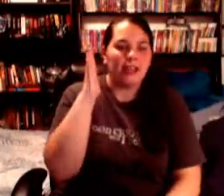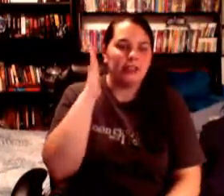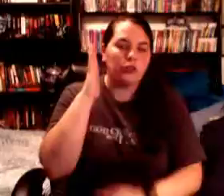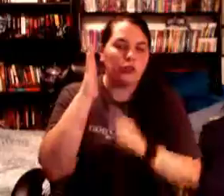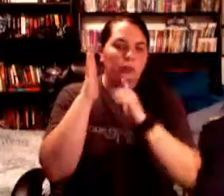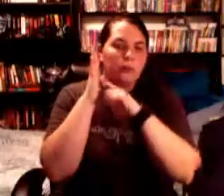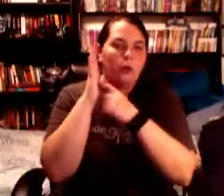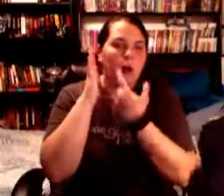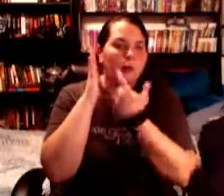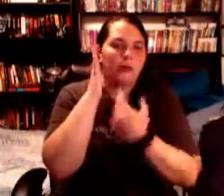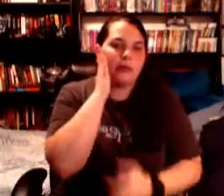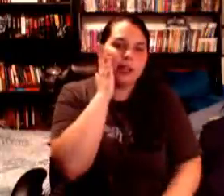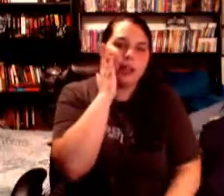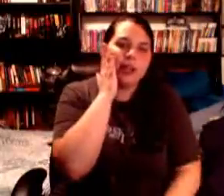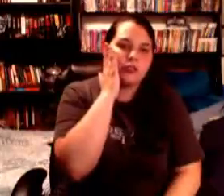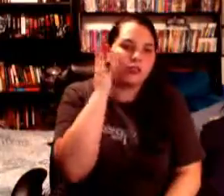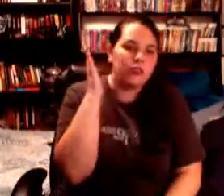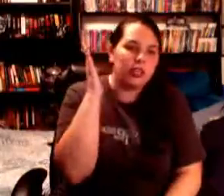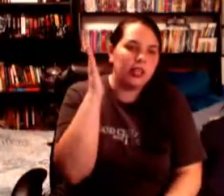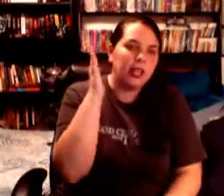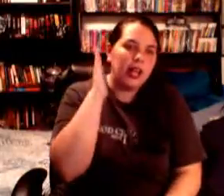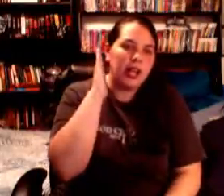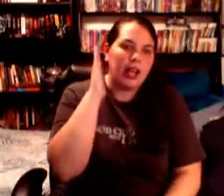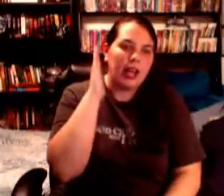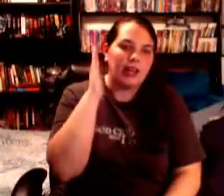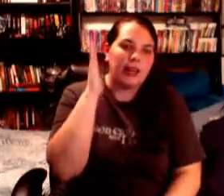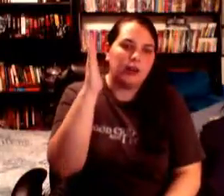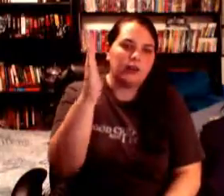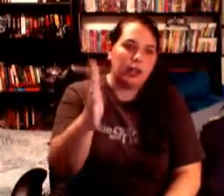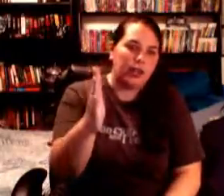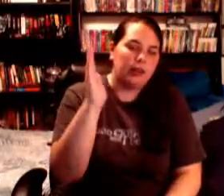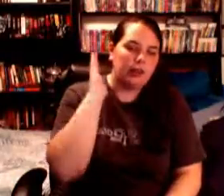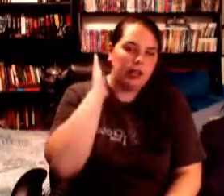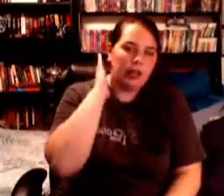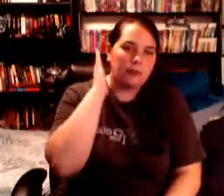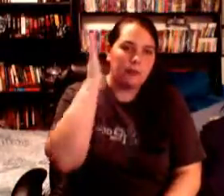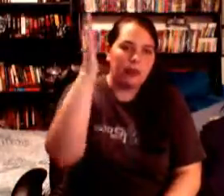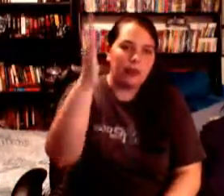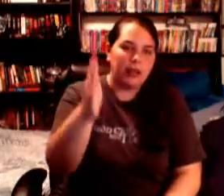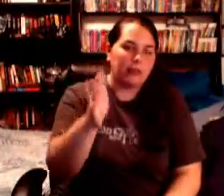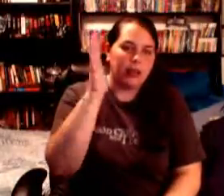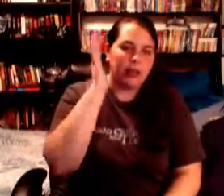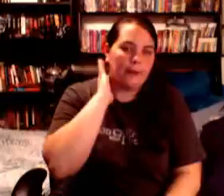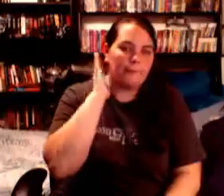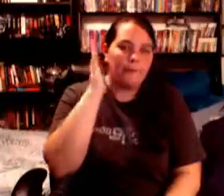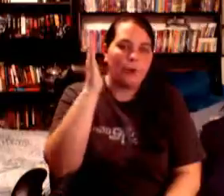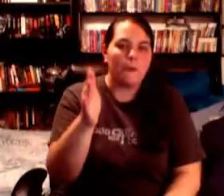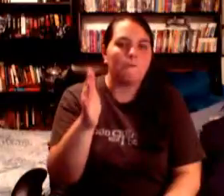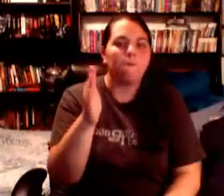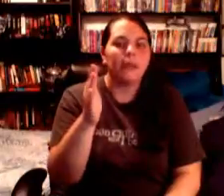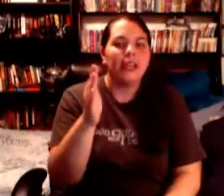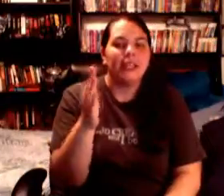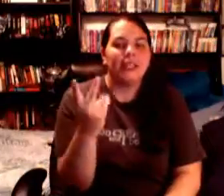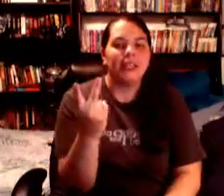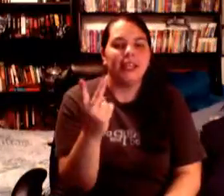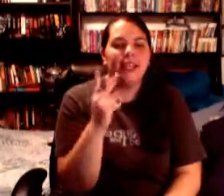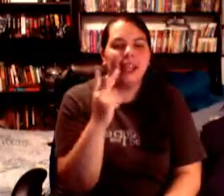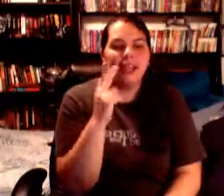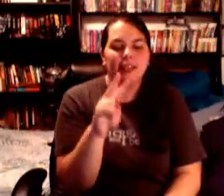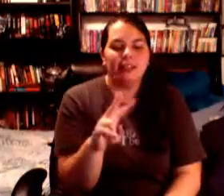hand, your palm will be like against your cheek, and out it comes out, straight out. Will. C